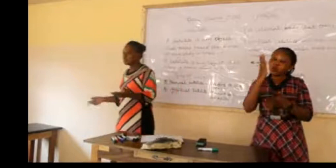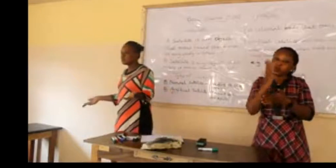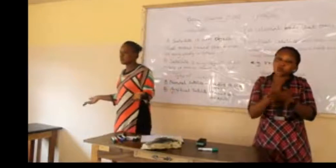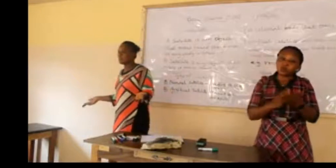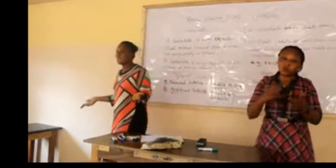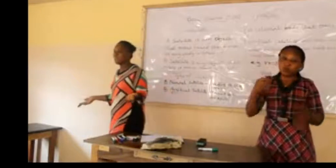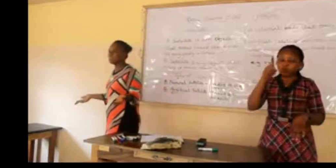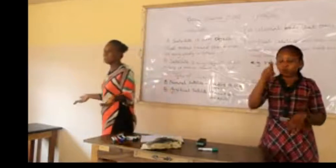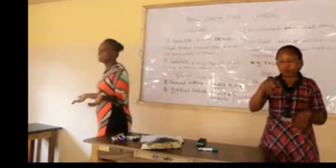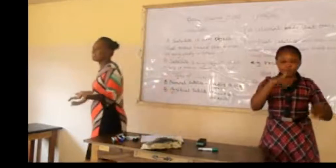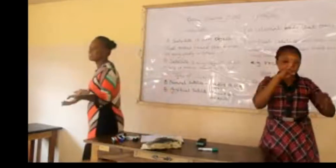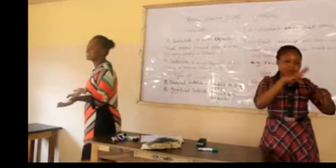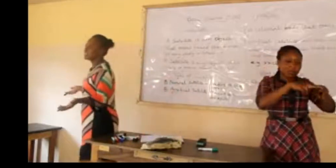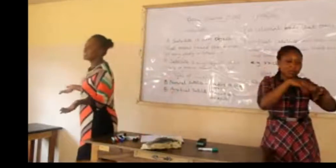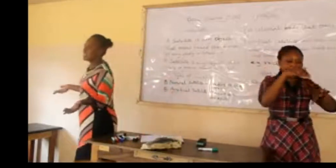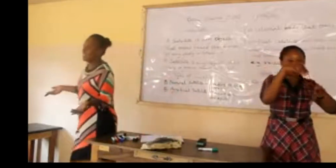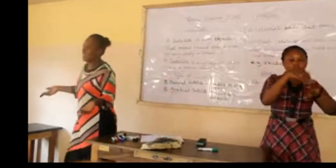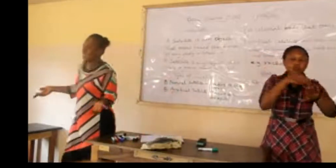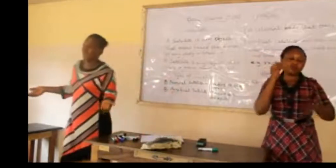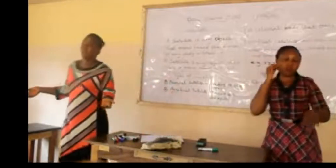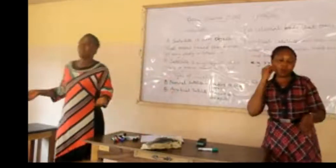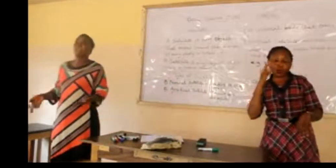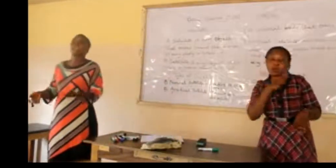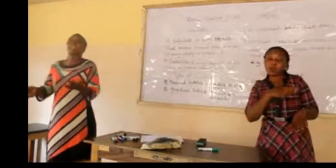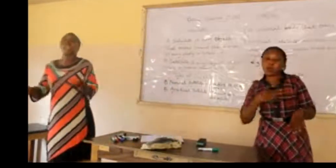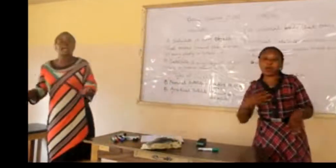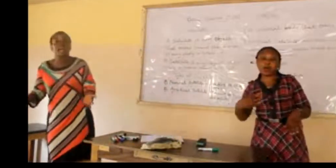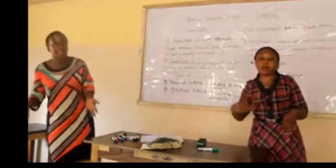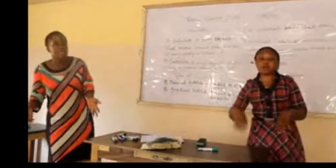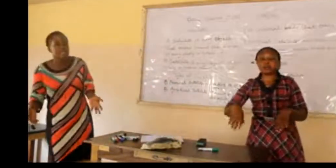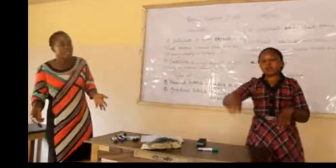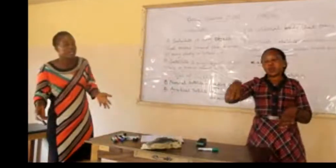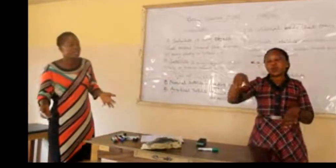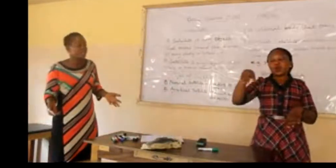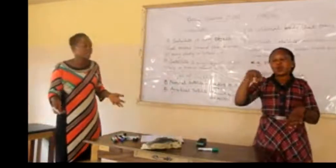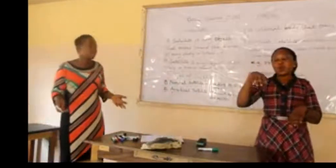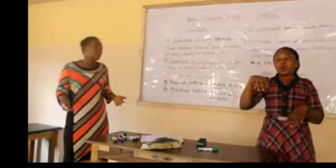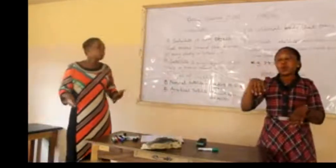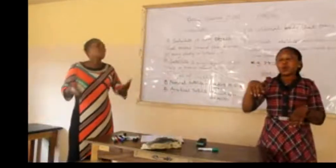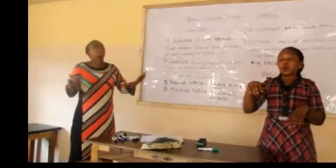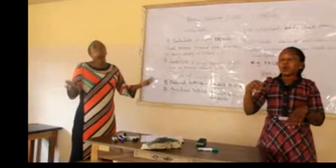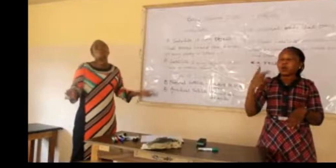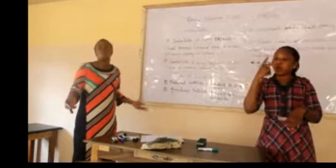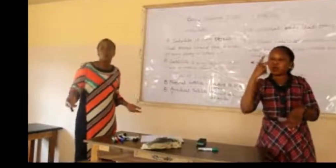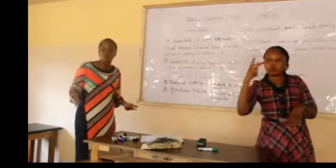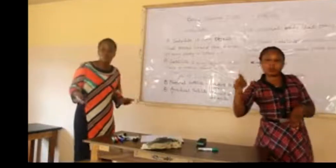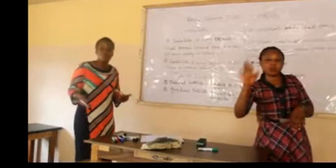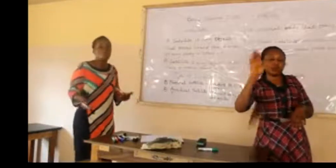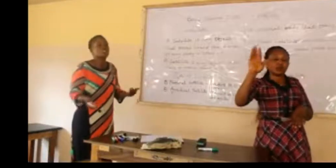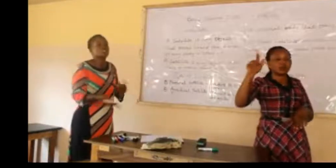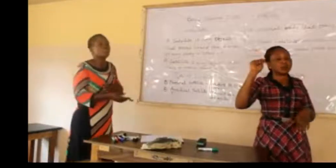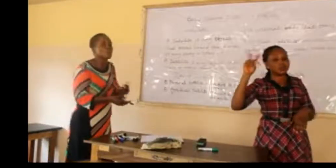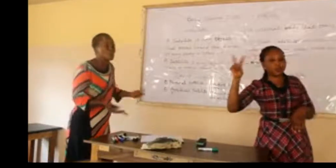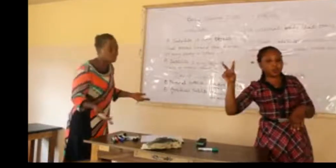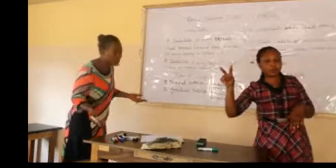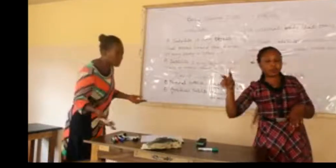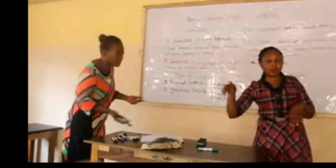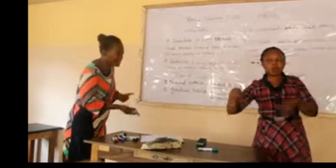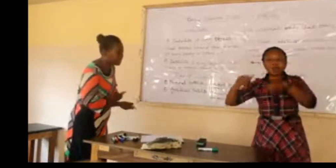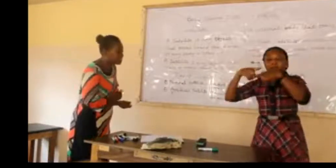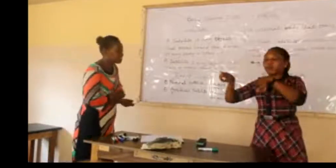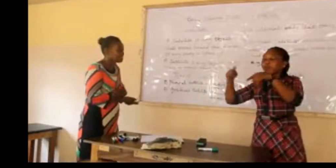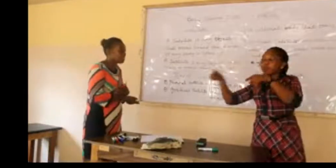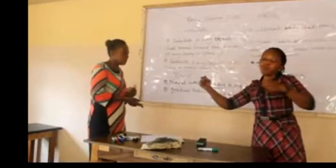watch European League and La Liga and so on and so forth. You watch the whole